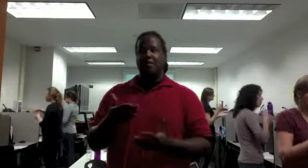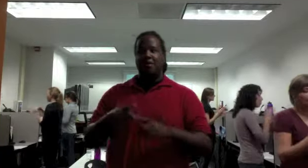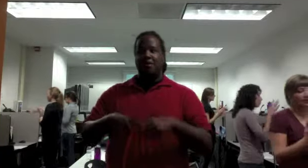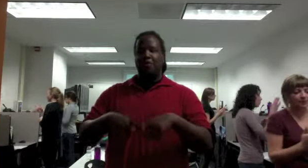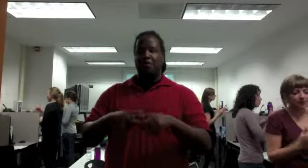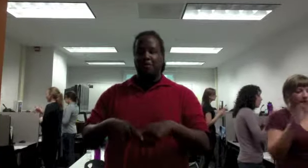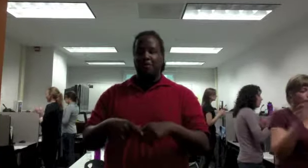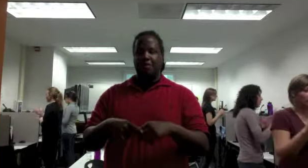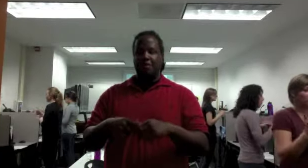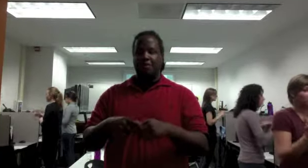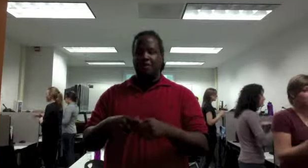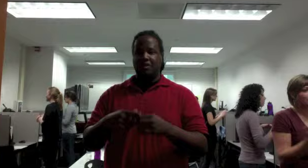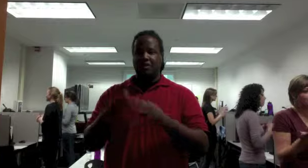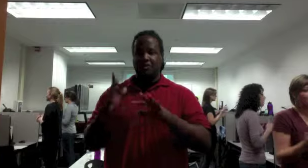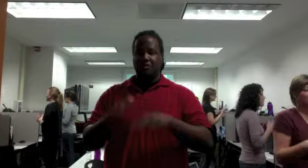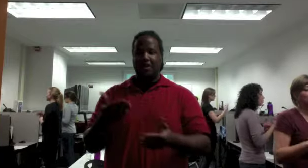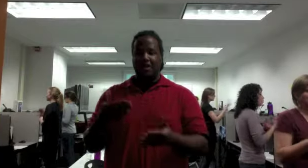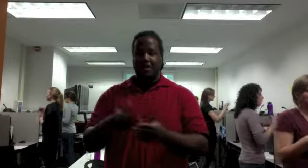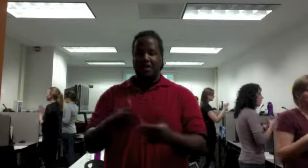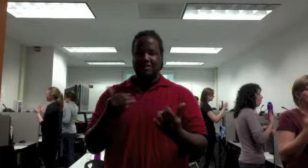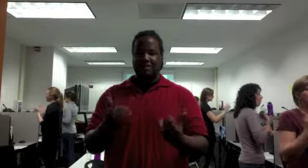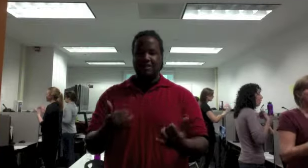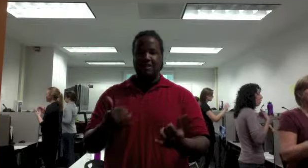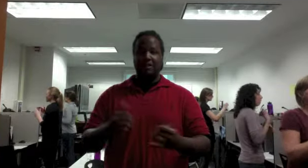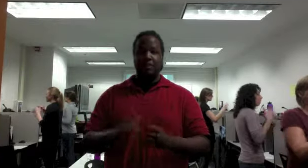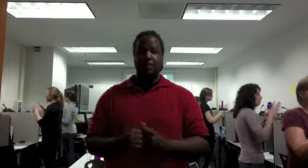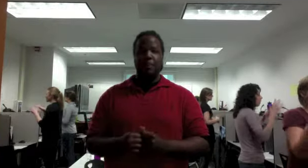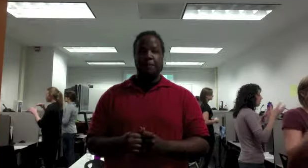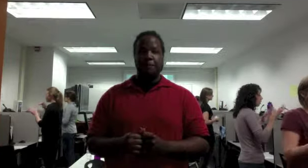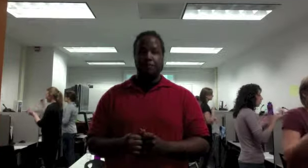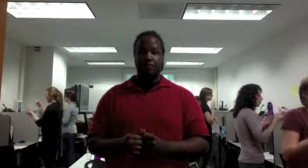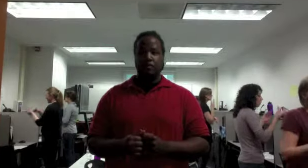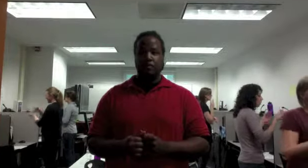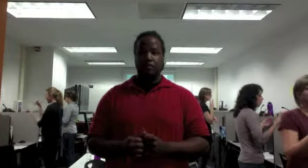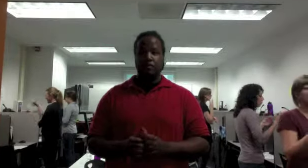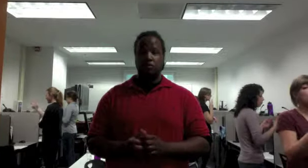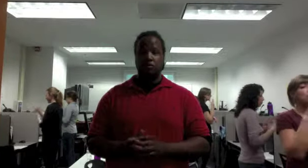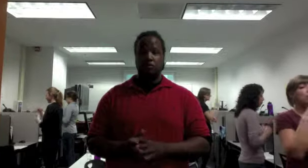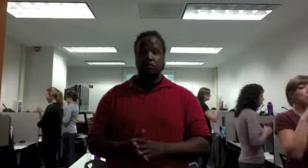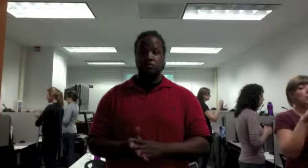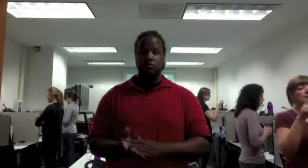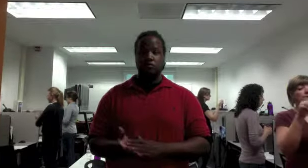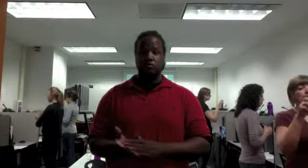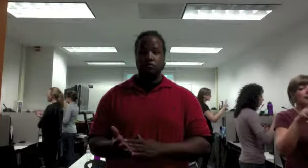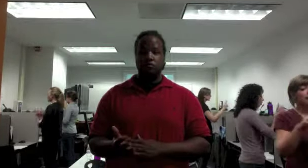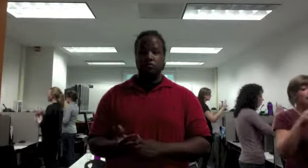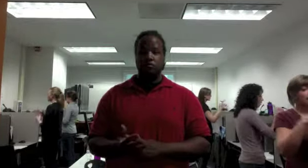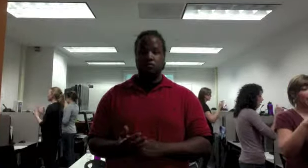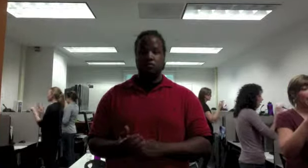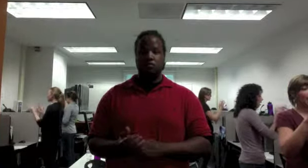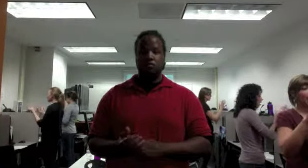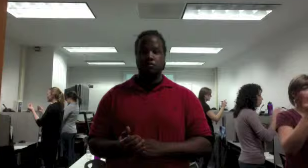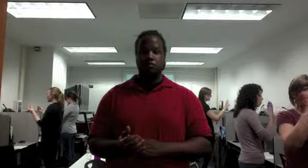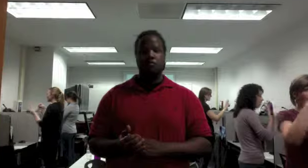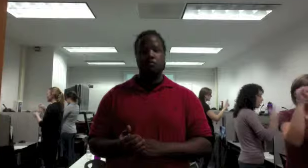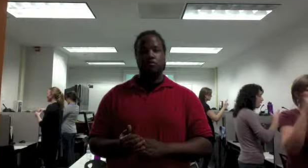It's raining off and on. We're probably going to get rain again today. So the humidity, or the water vapor in the air, is fairly